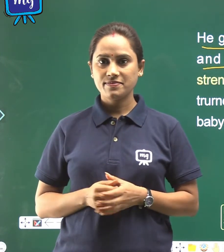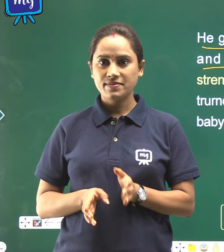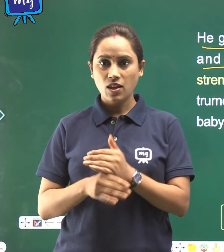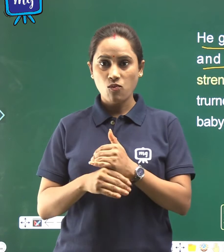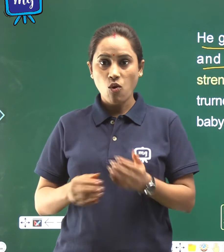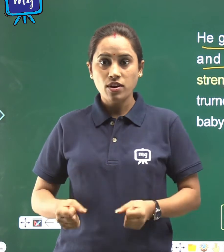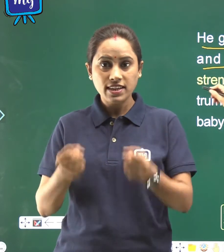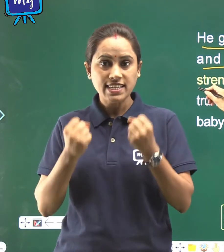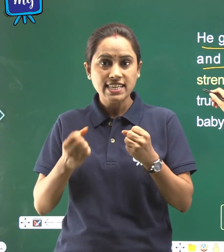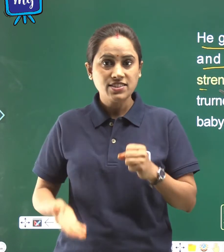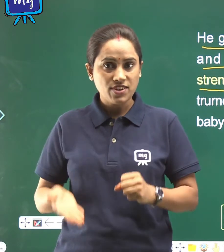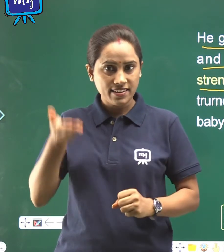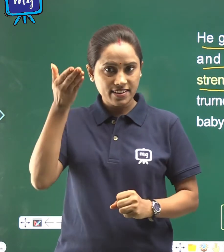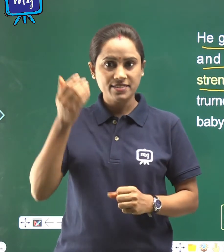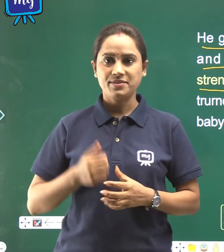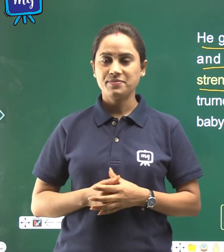was strengthened.